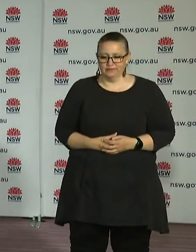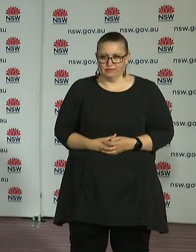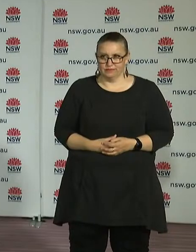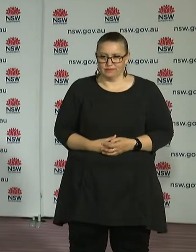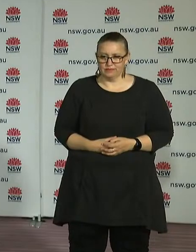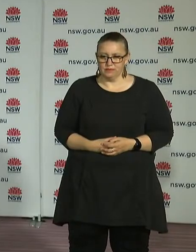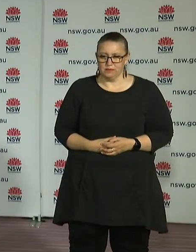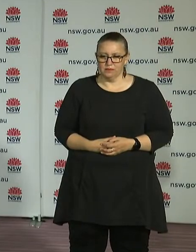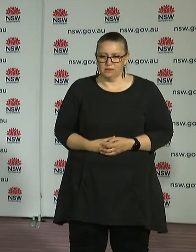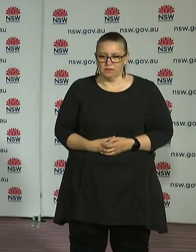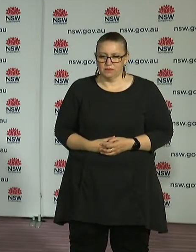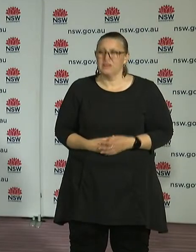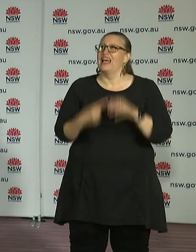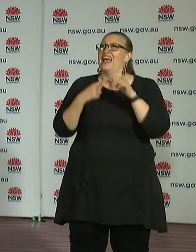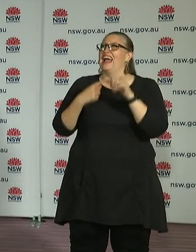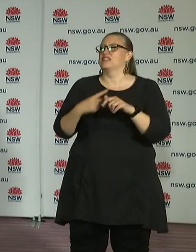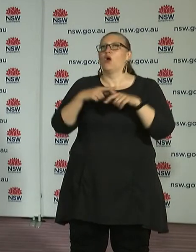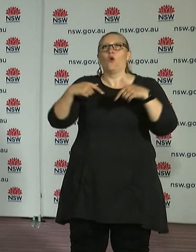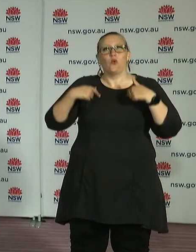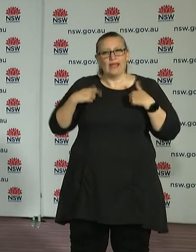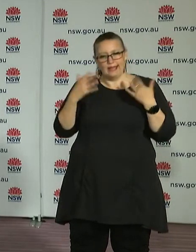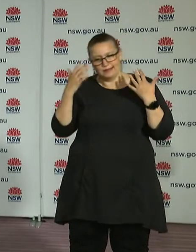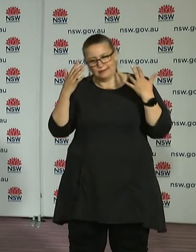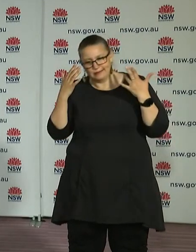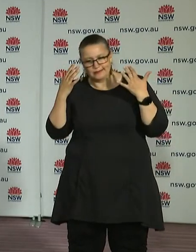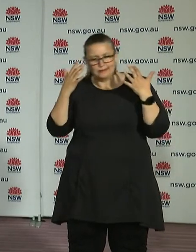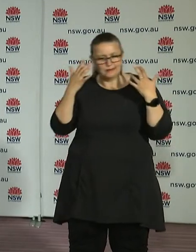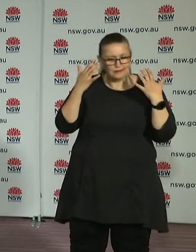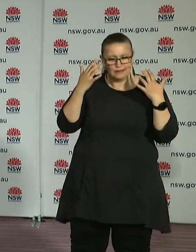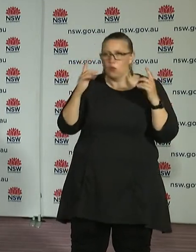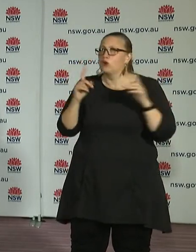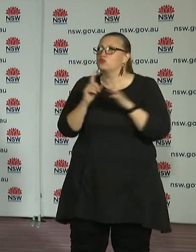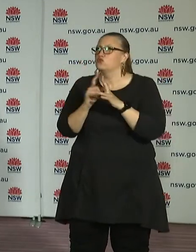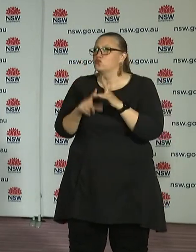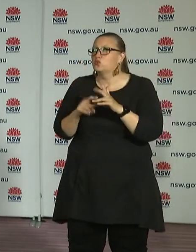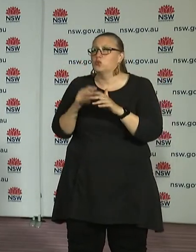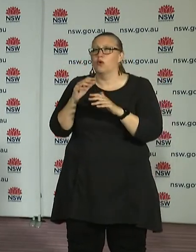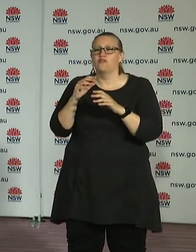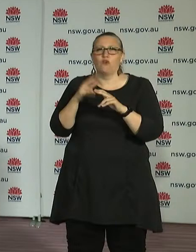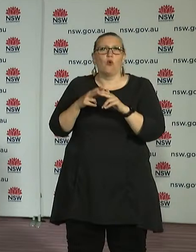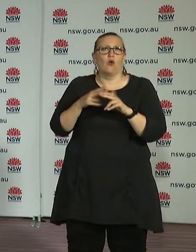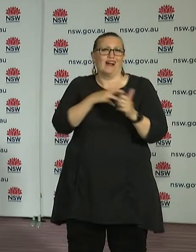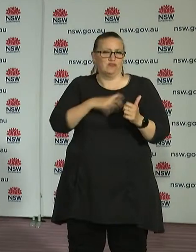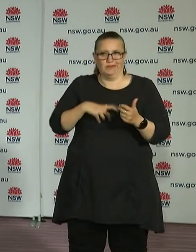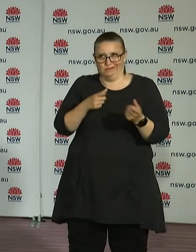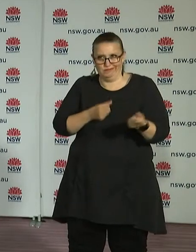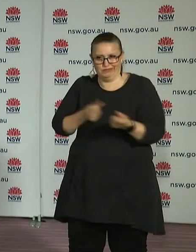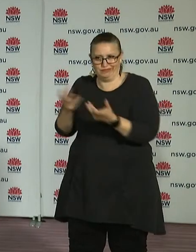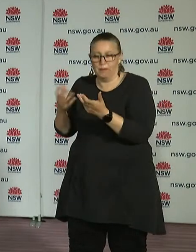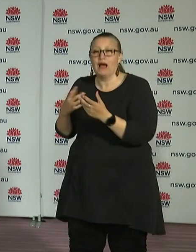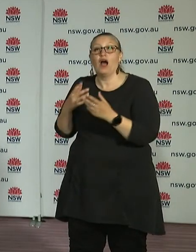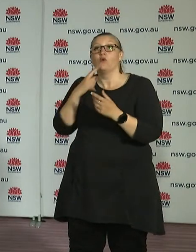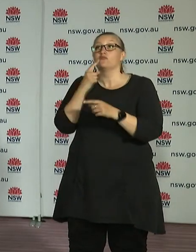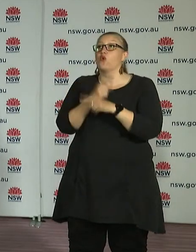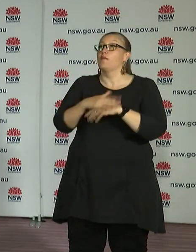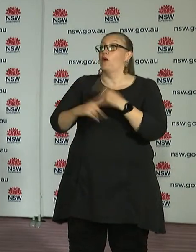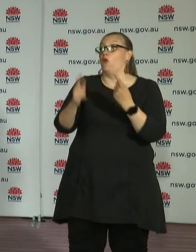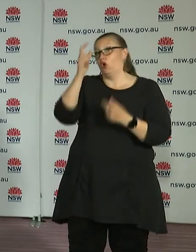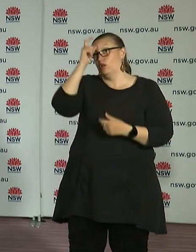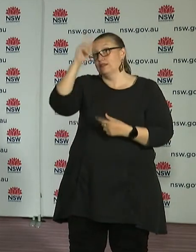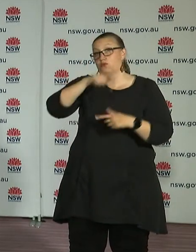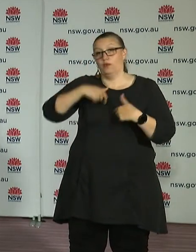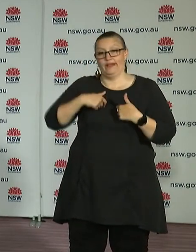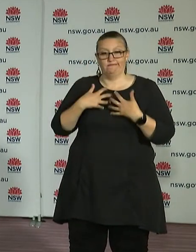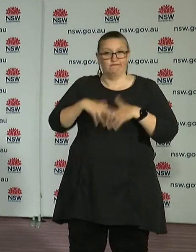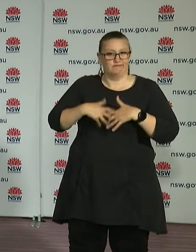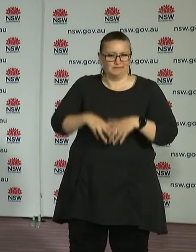So we are formulating our advice to government on that, but I can talk in general terms about some of the concepts that we're grappling with. So clearly we're